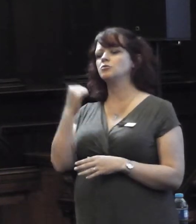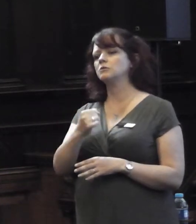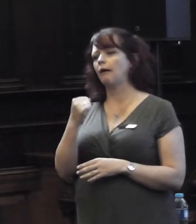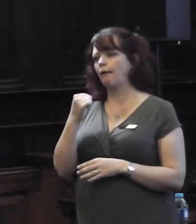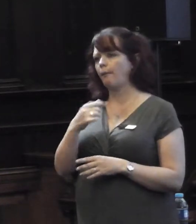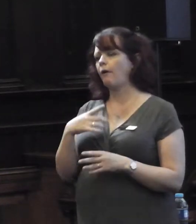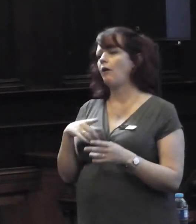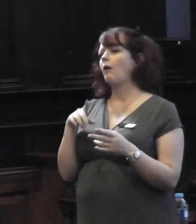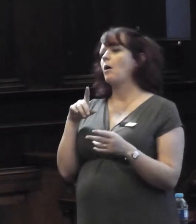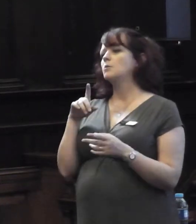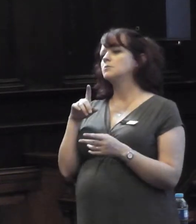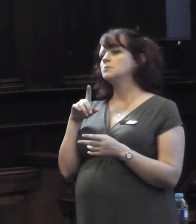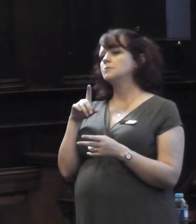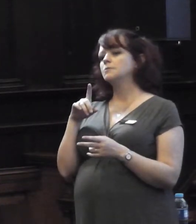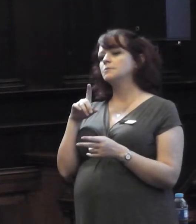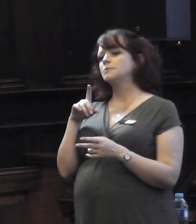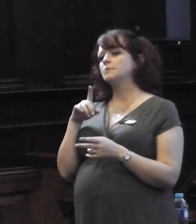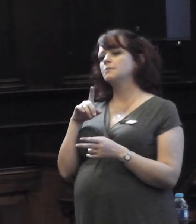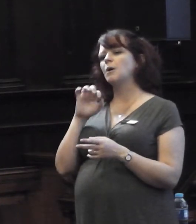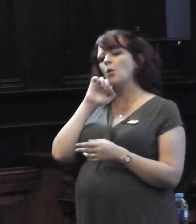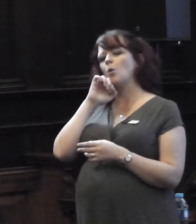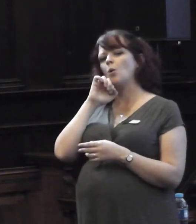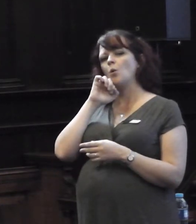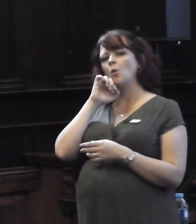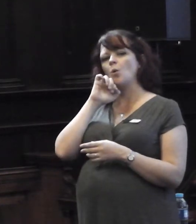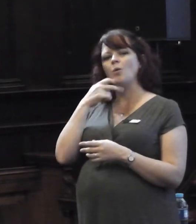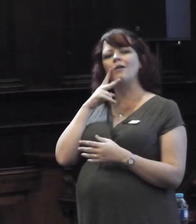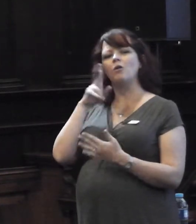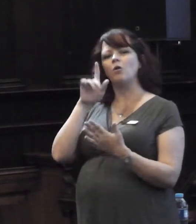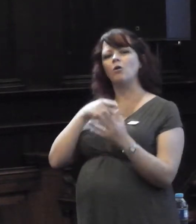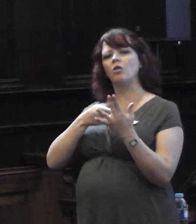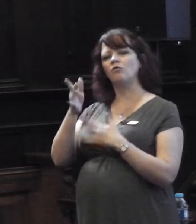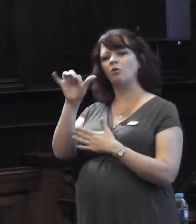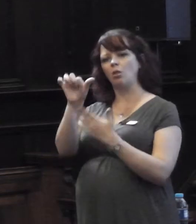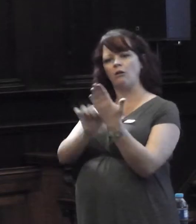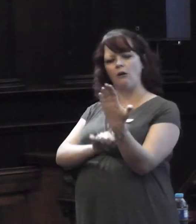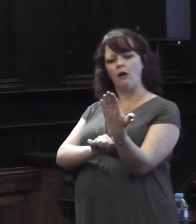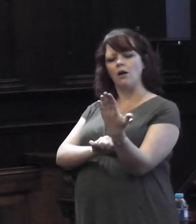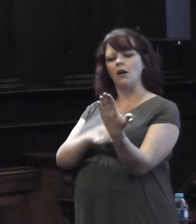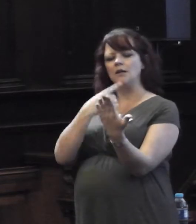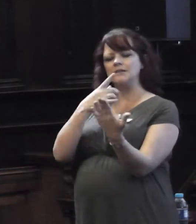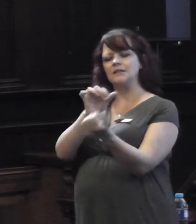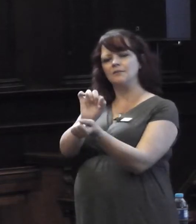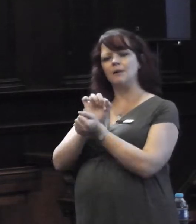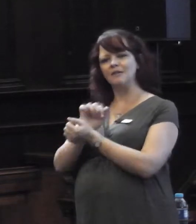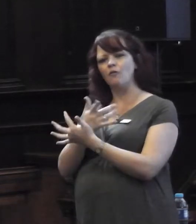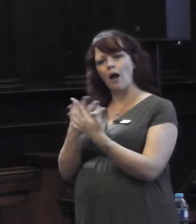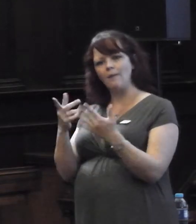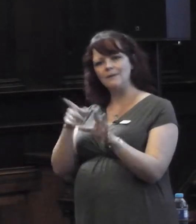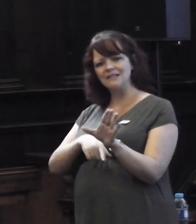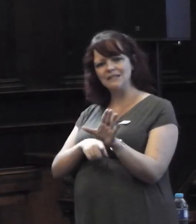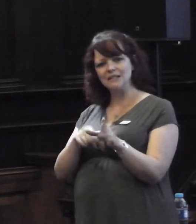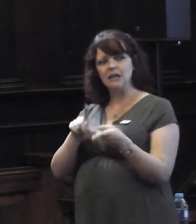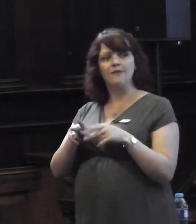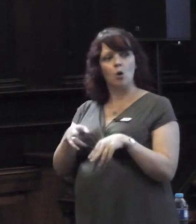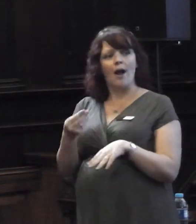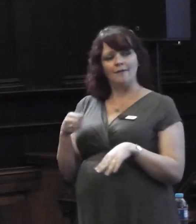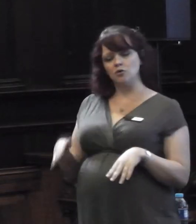determine the appropriate sentence. For example, from simply carrying it in the